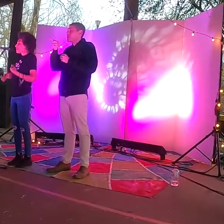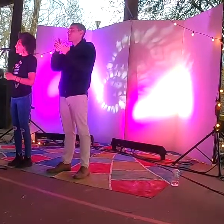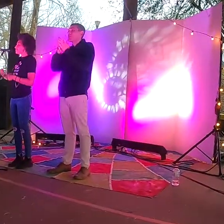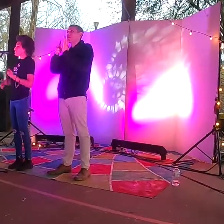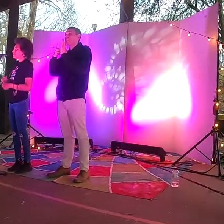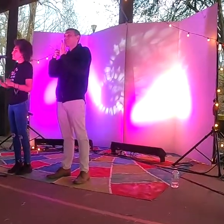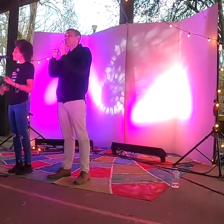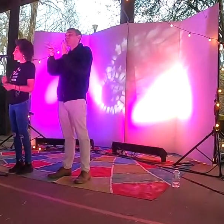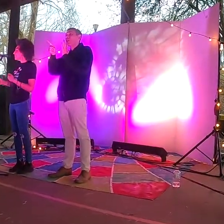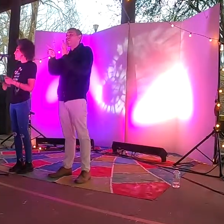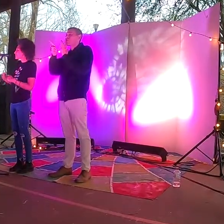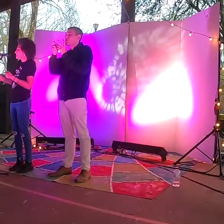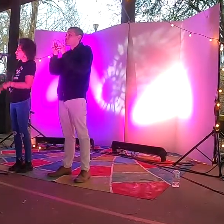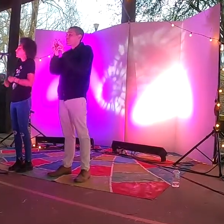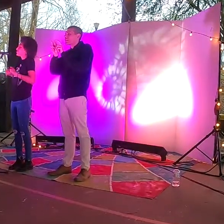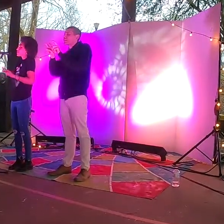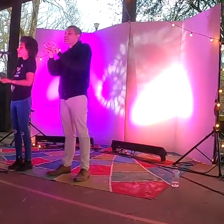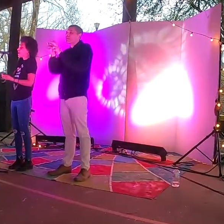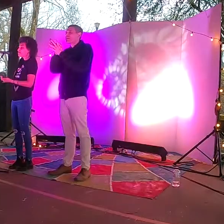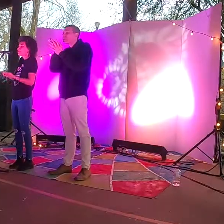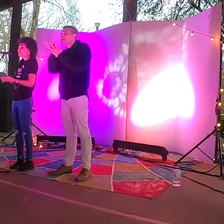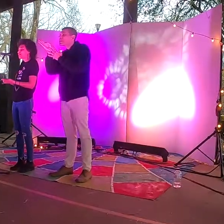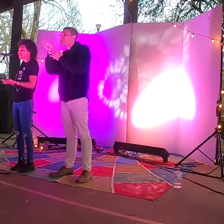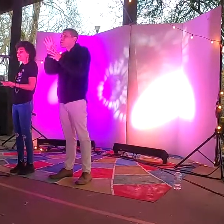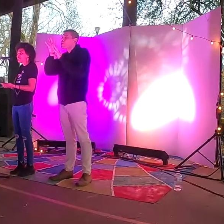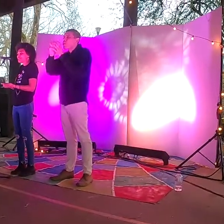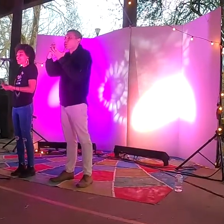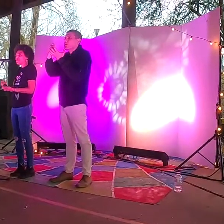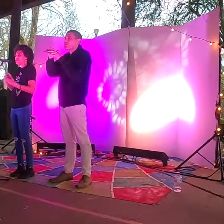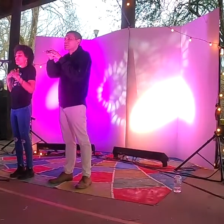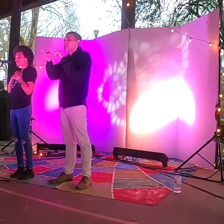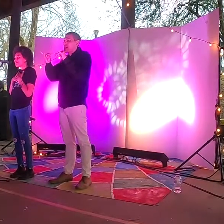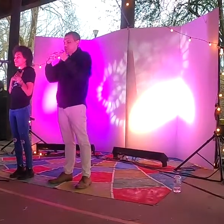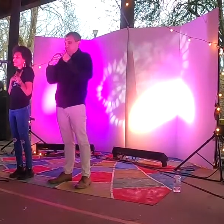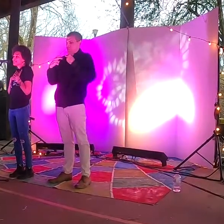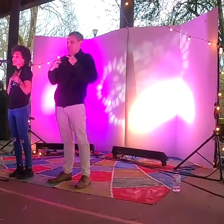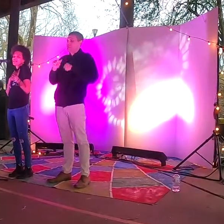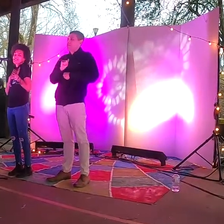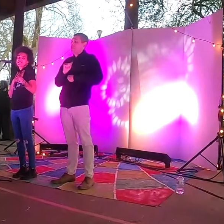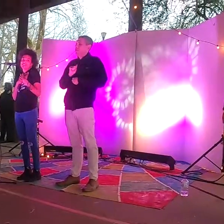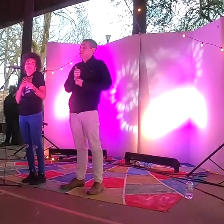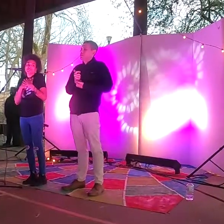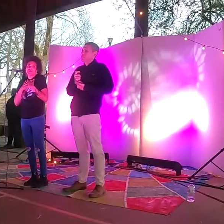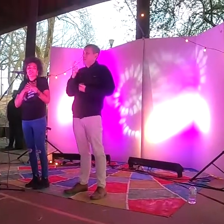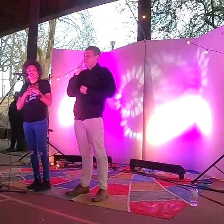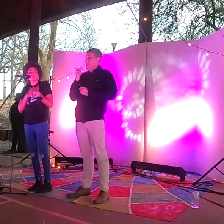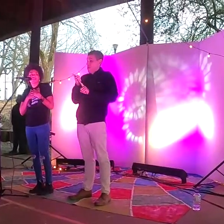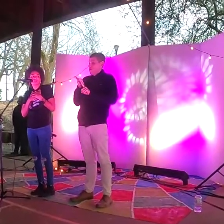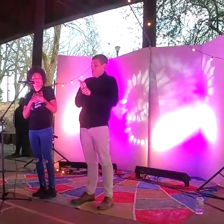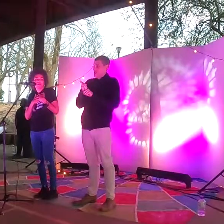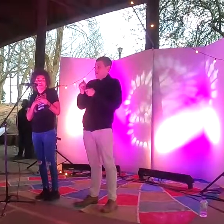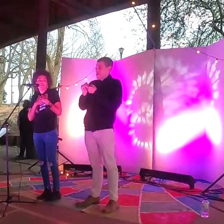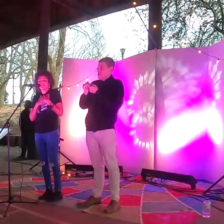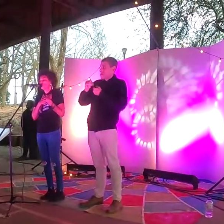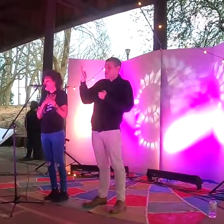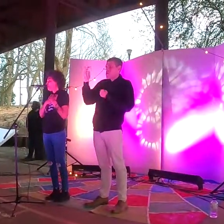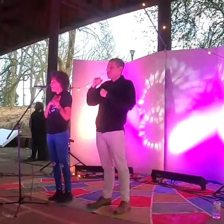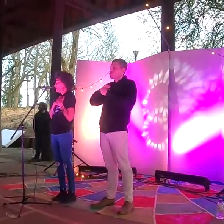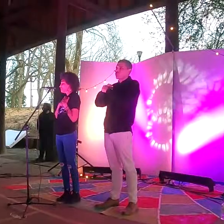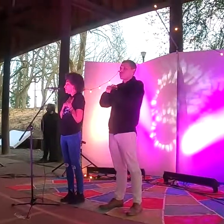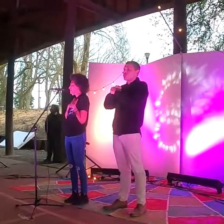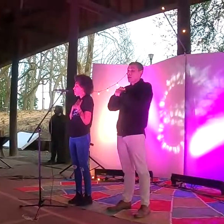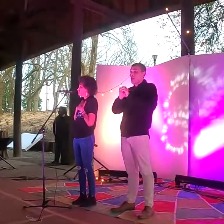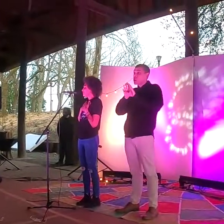out the ways in which themselves they can show up fully for their liberation, for their children's